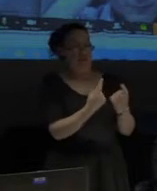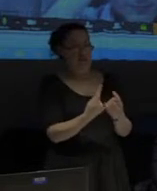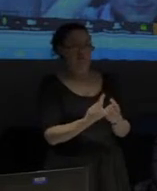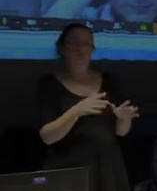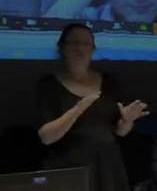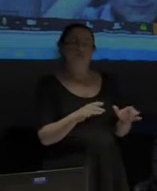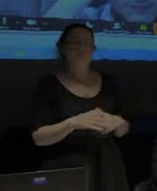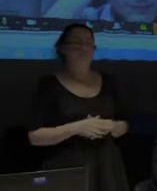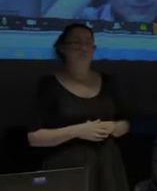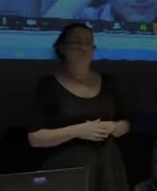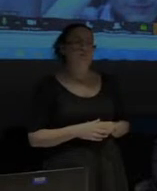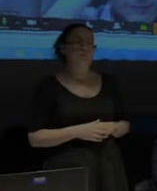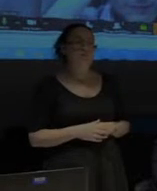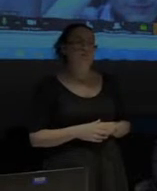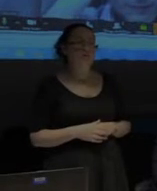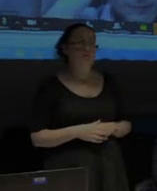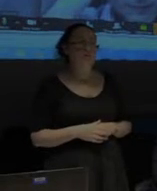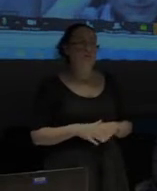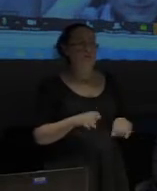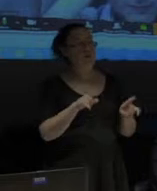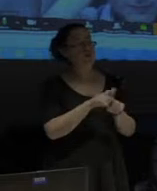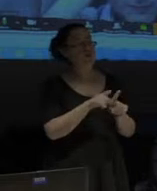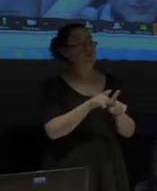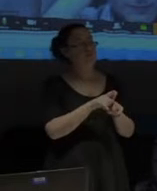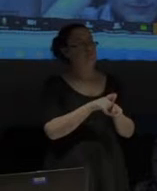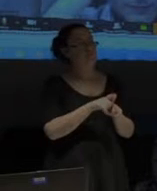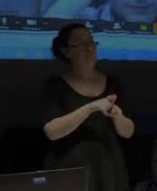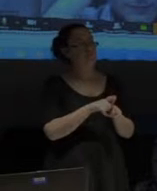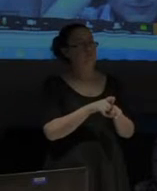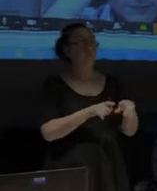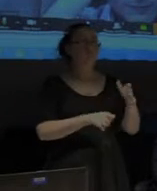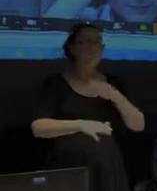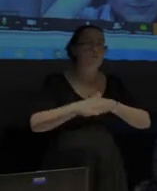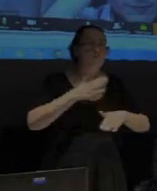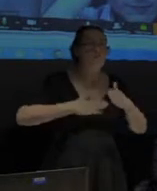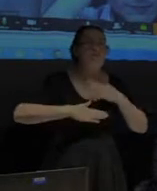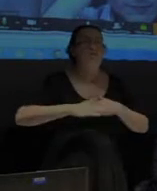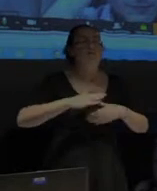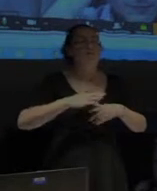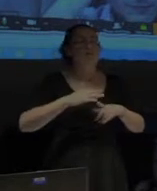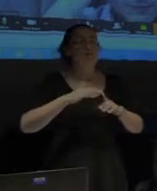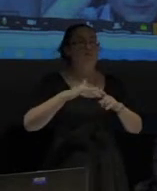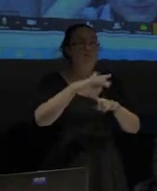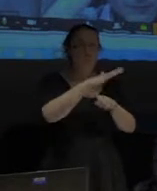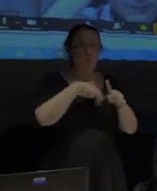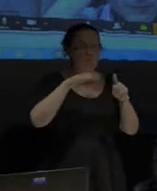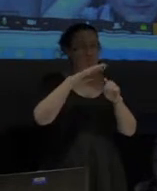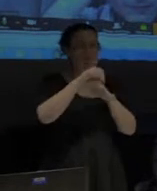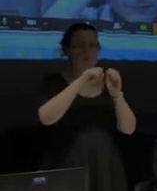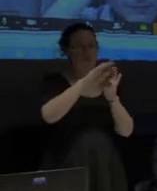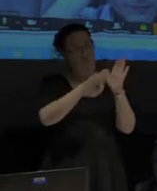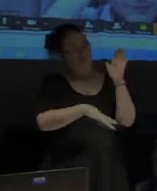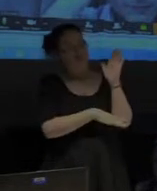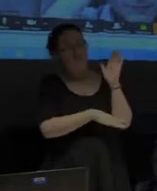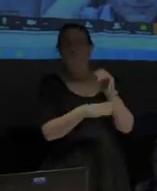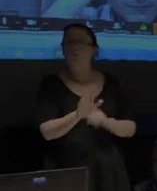in the sense of deprioritizing moral or social reasons for building diversity, but just simply